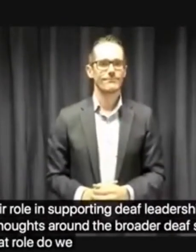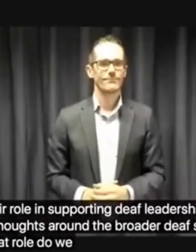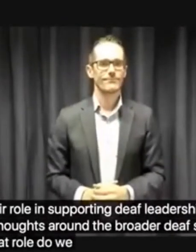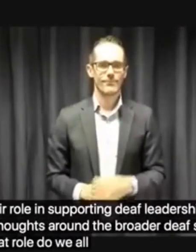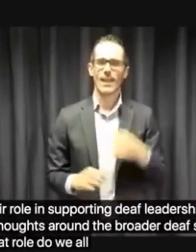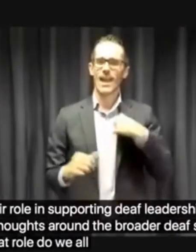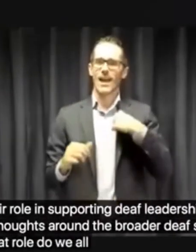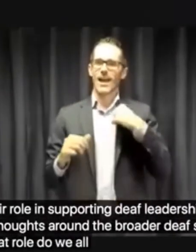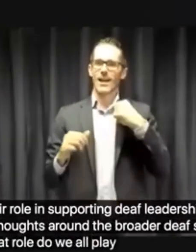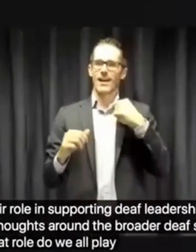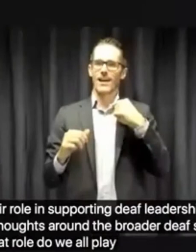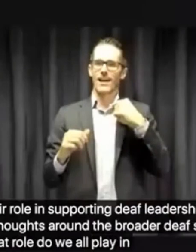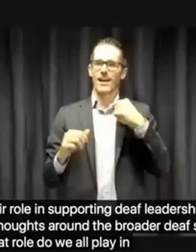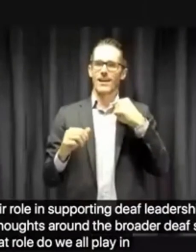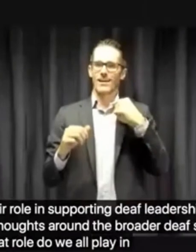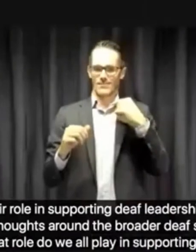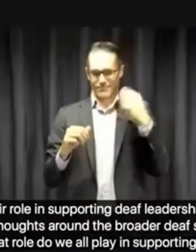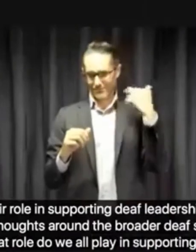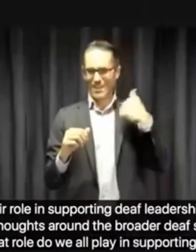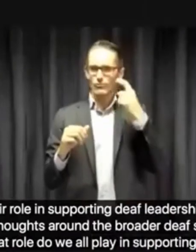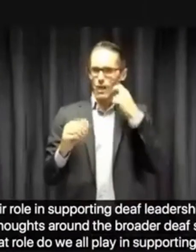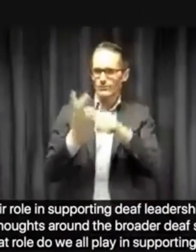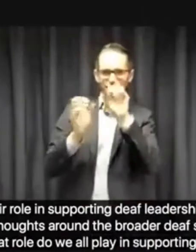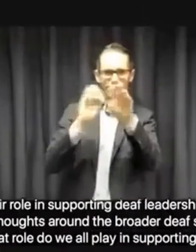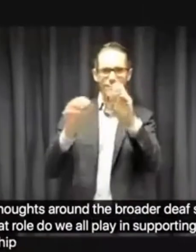and that movement?